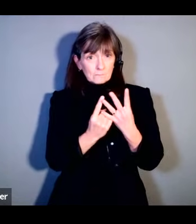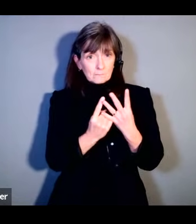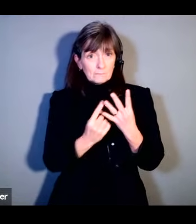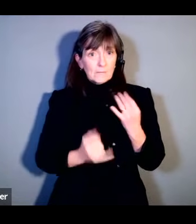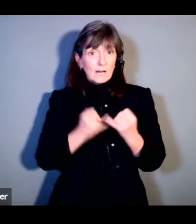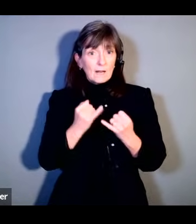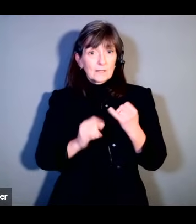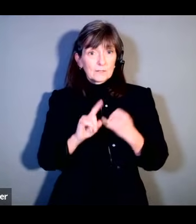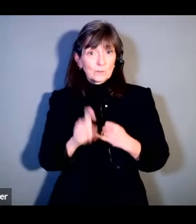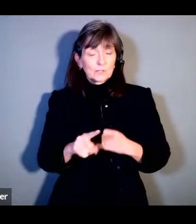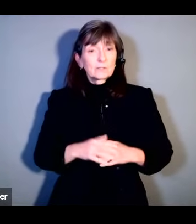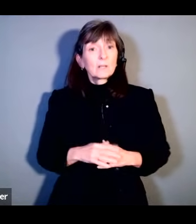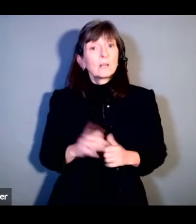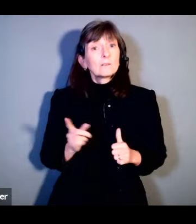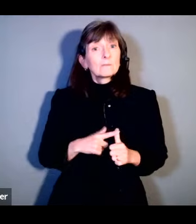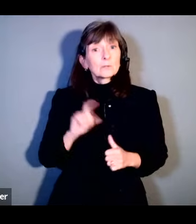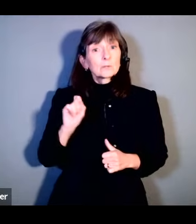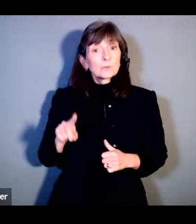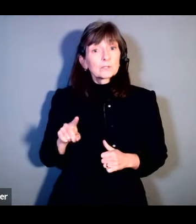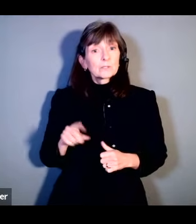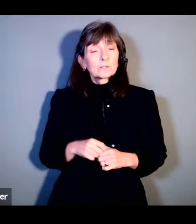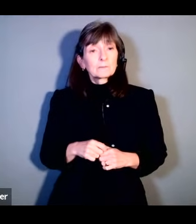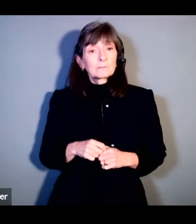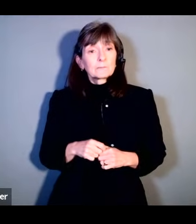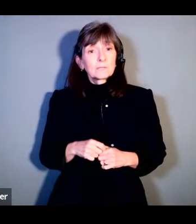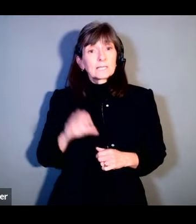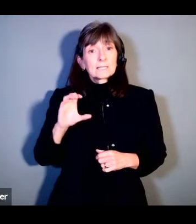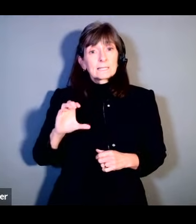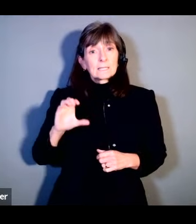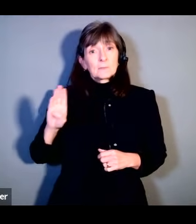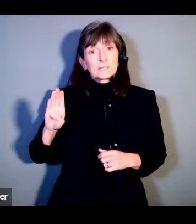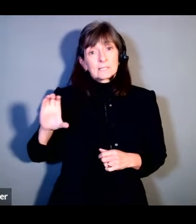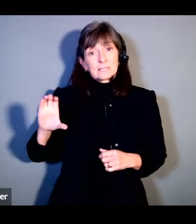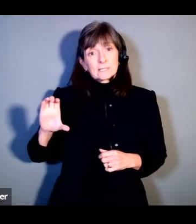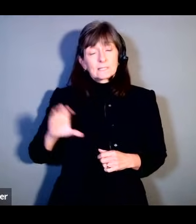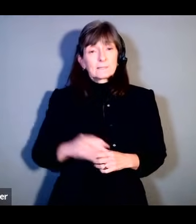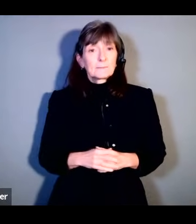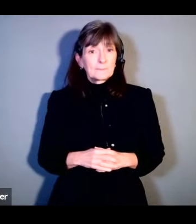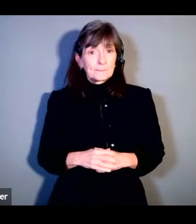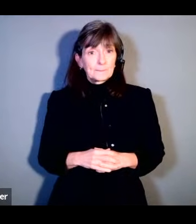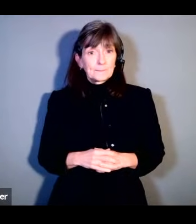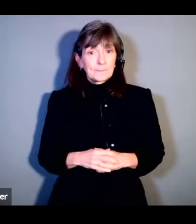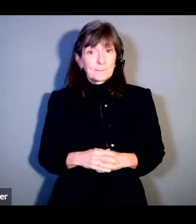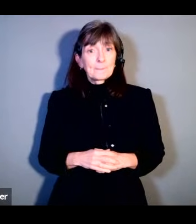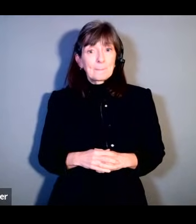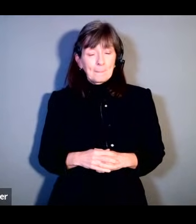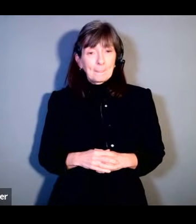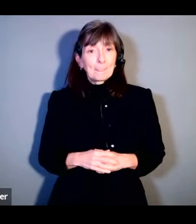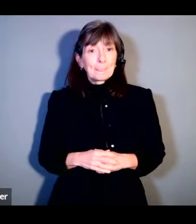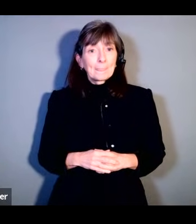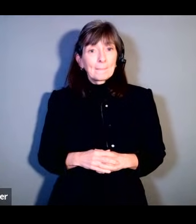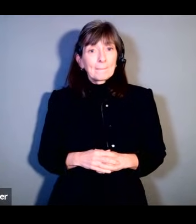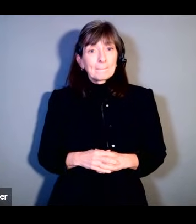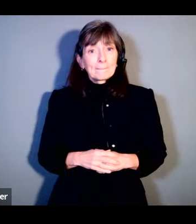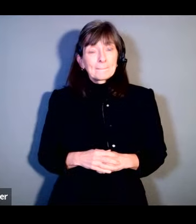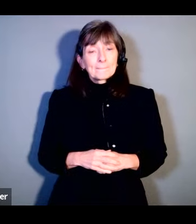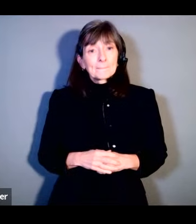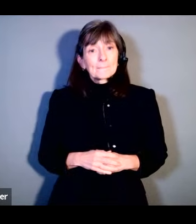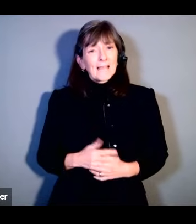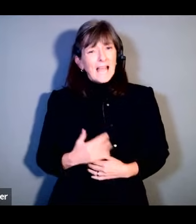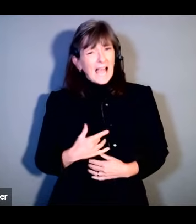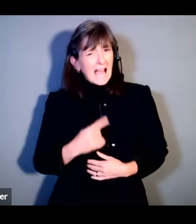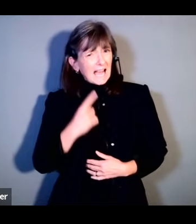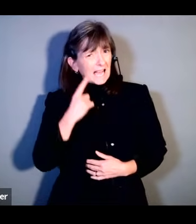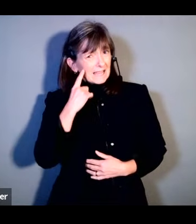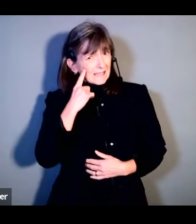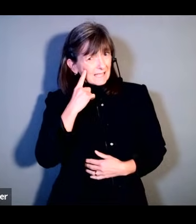question. Our first questions are from Garrett Barry with CBC. Please go ahead. Thanks. I believe, or I understand, that